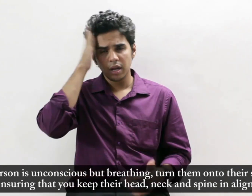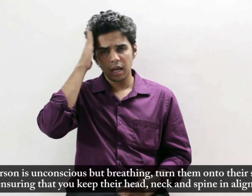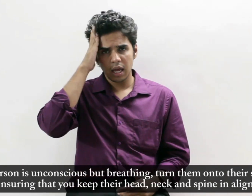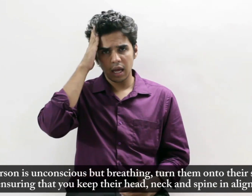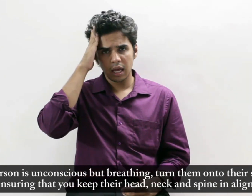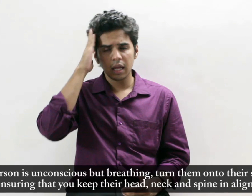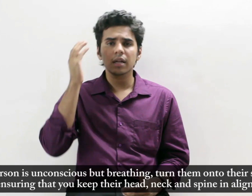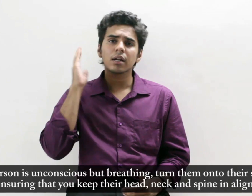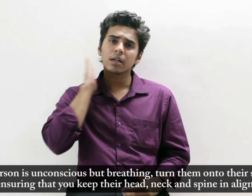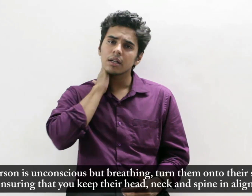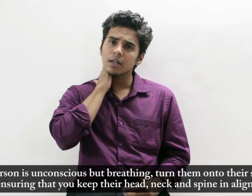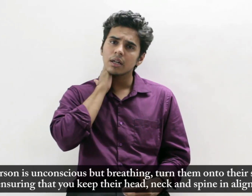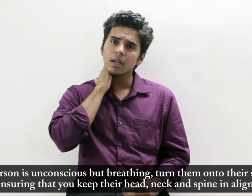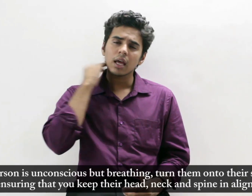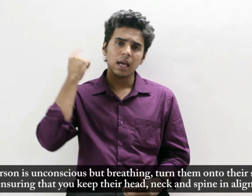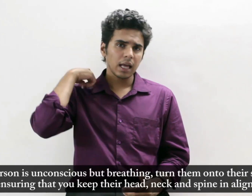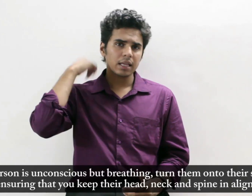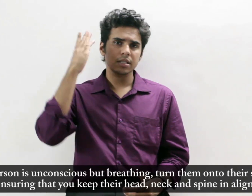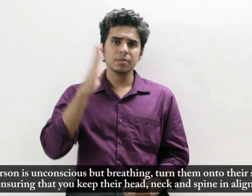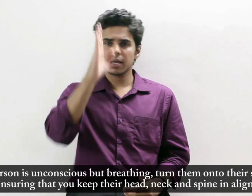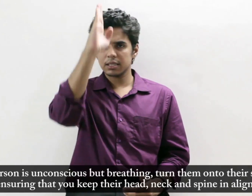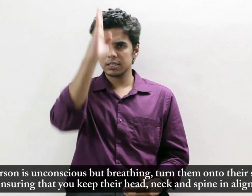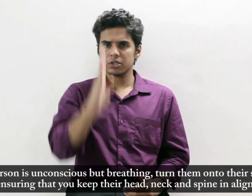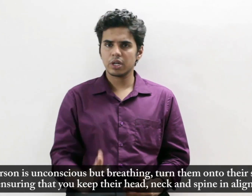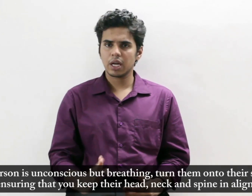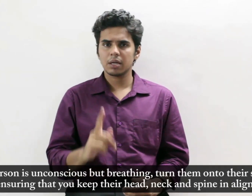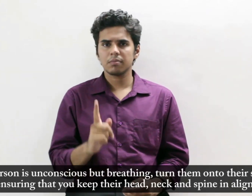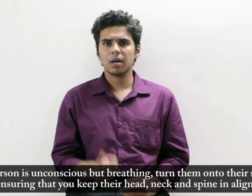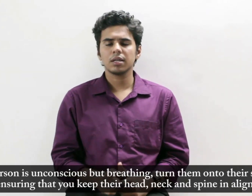head, neck, and spine in alignment.